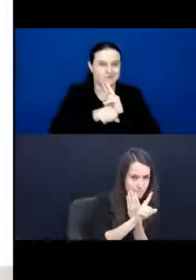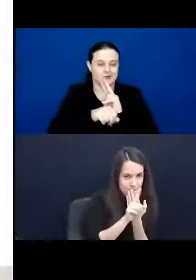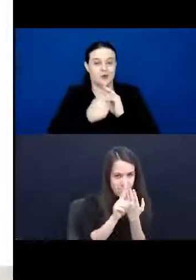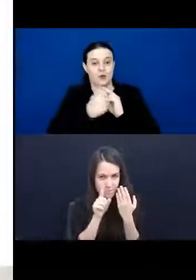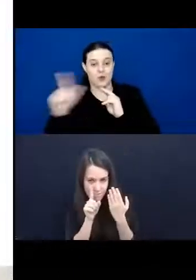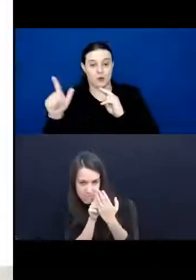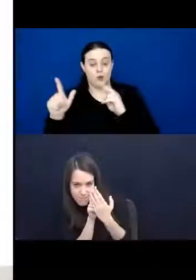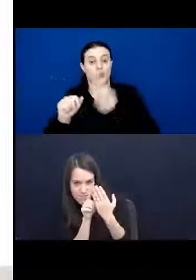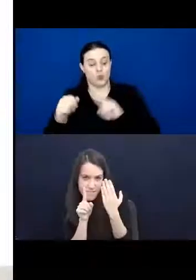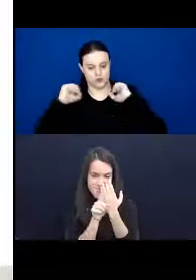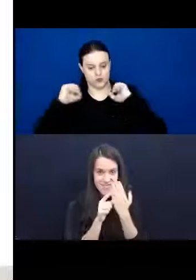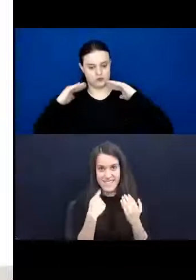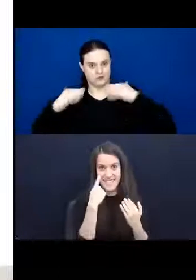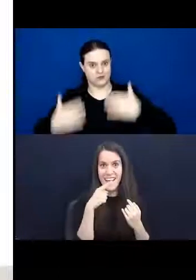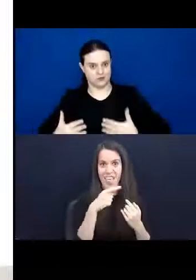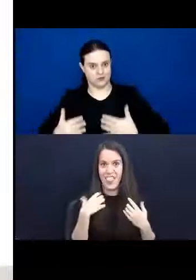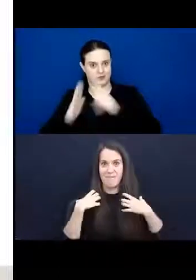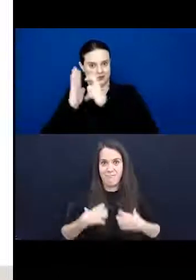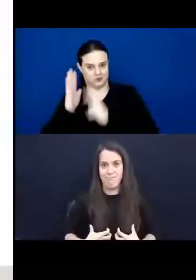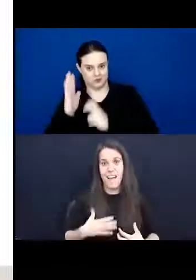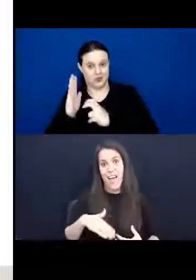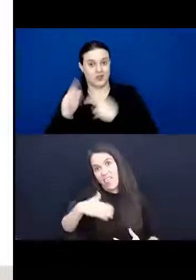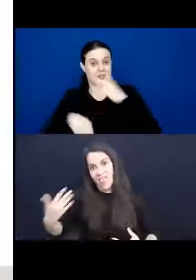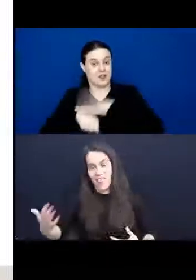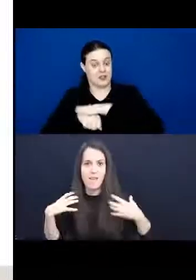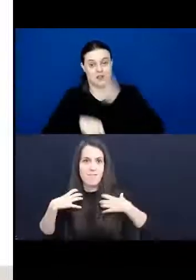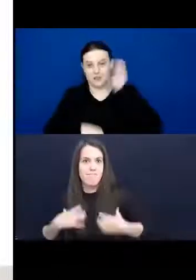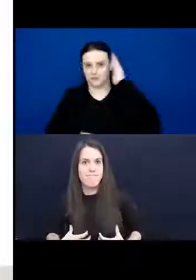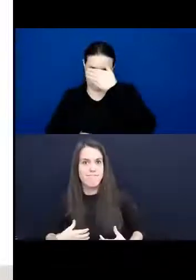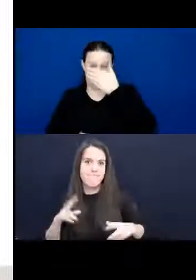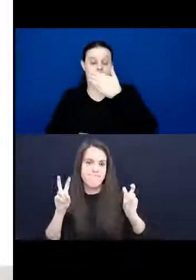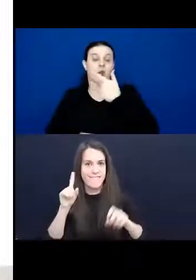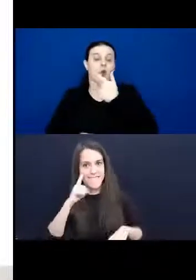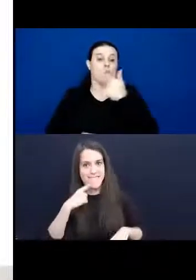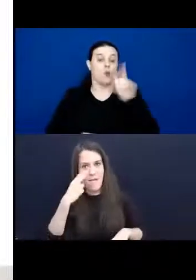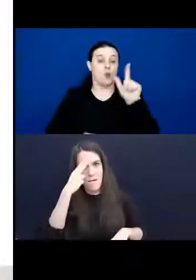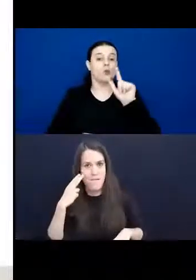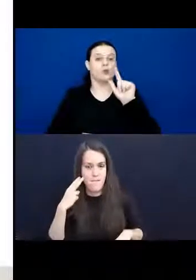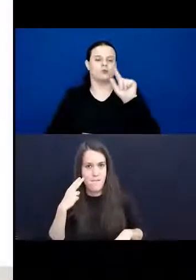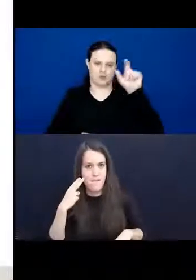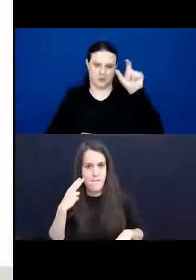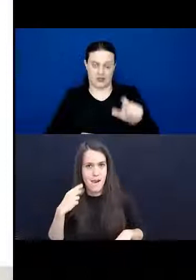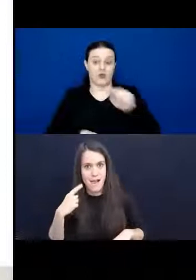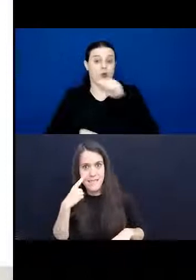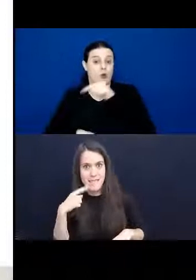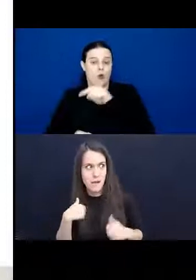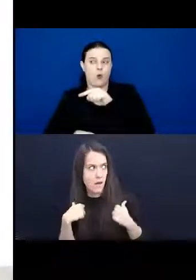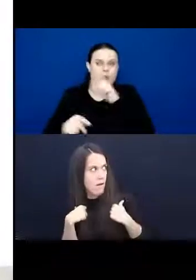wearable, and that would be the person with deafblindness. And the other player acts as a suspect that should be